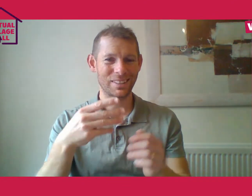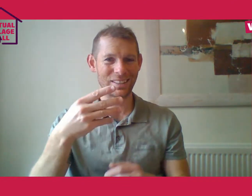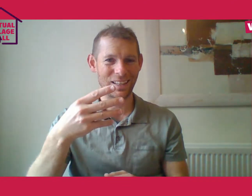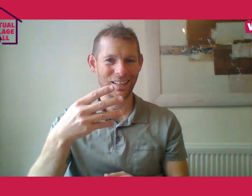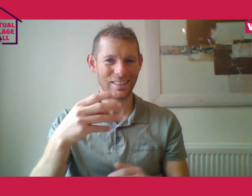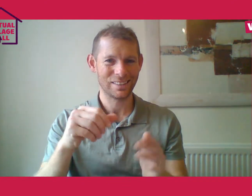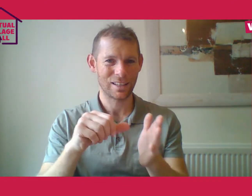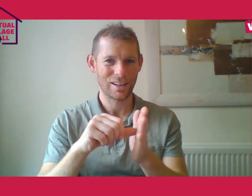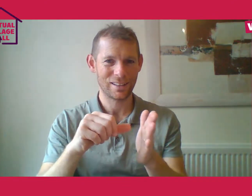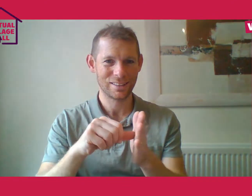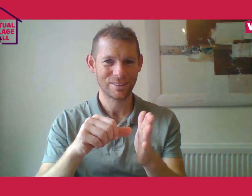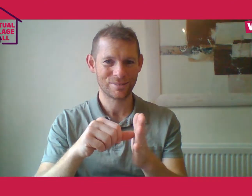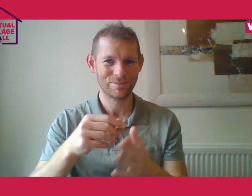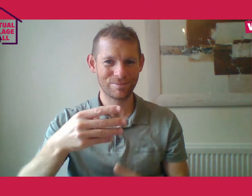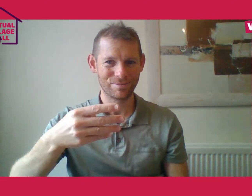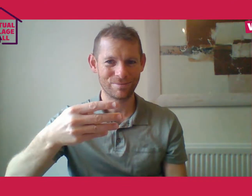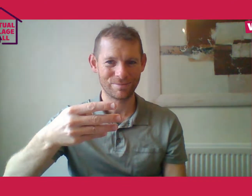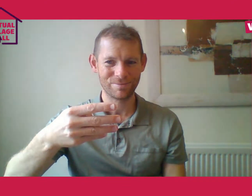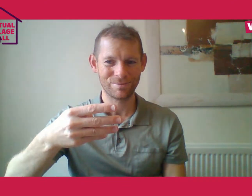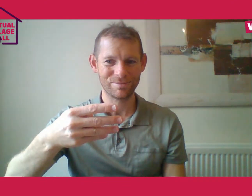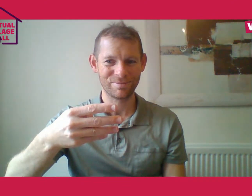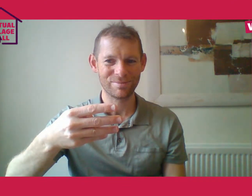Yeah, Kellyanne, I know 9 is very difficult, isn't it?